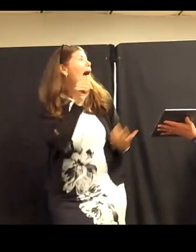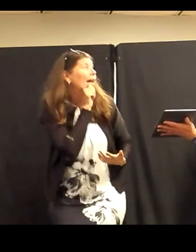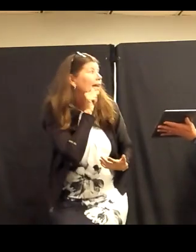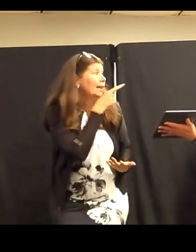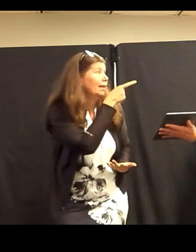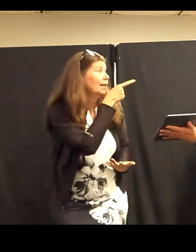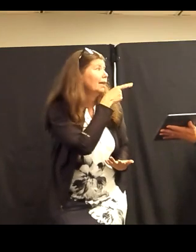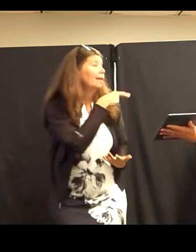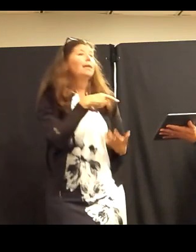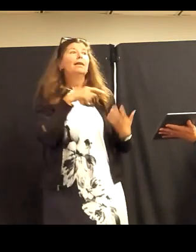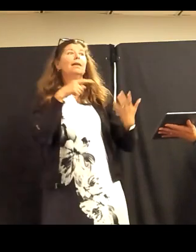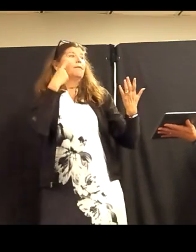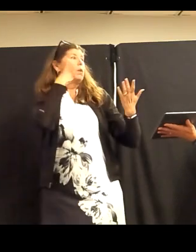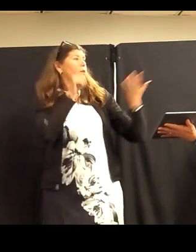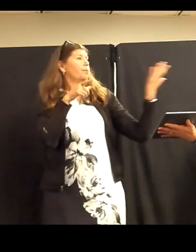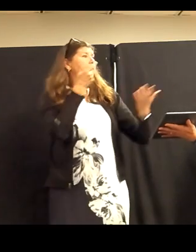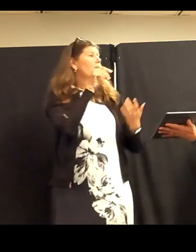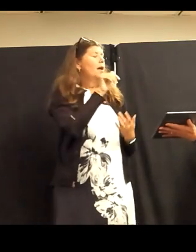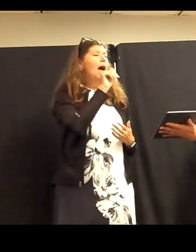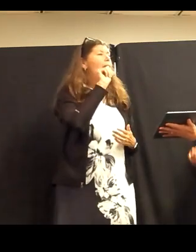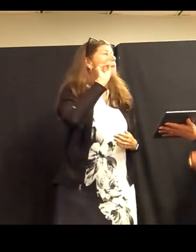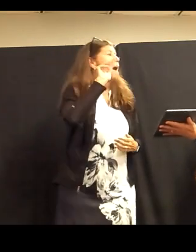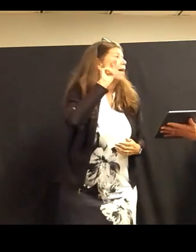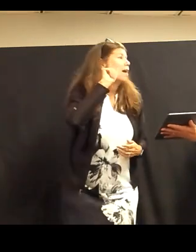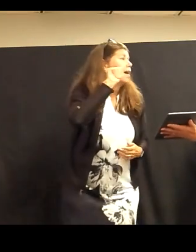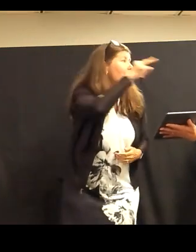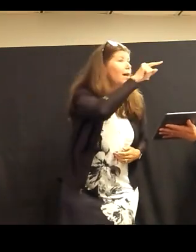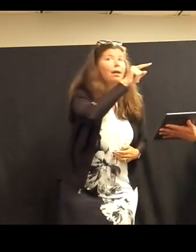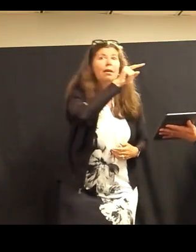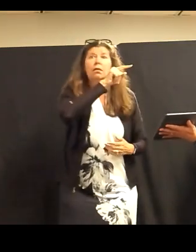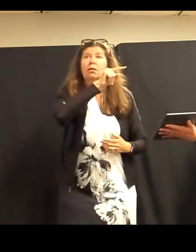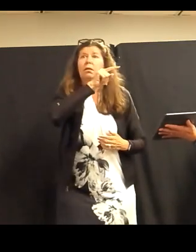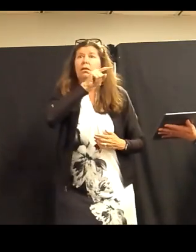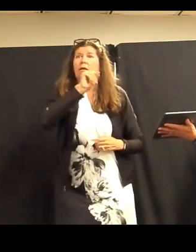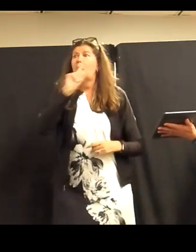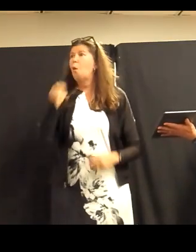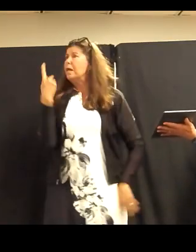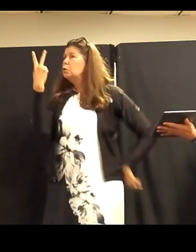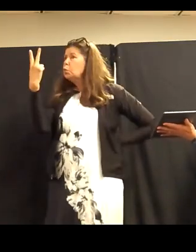Friedy, for Annette, for Amanda,